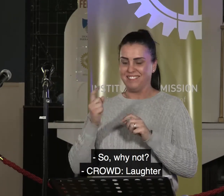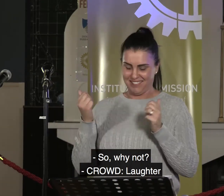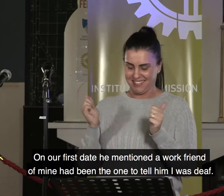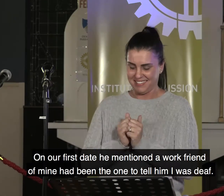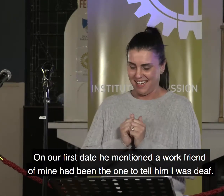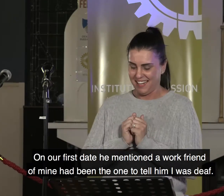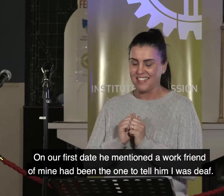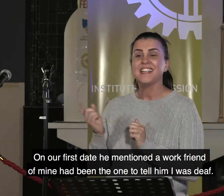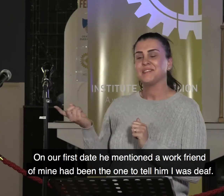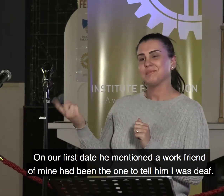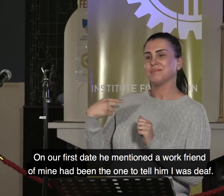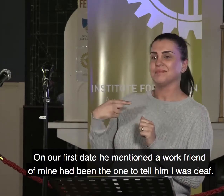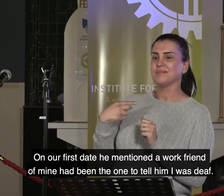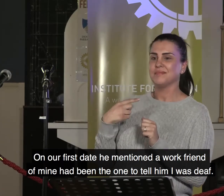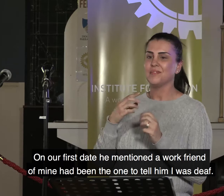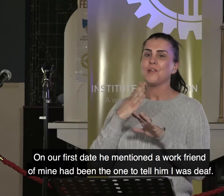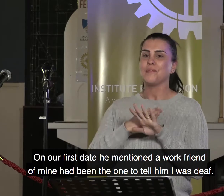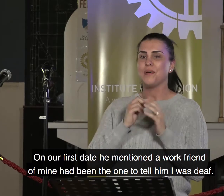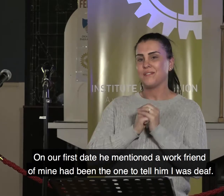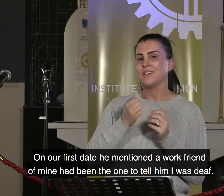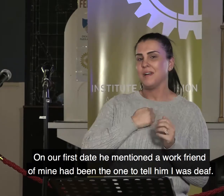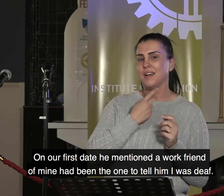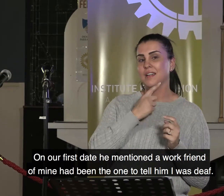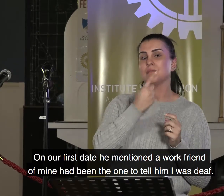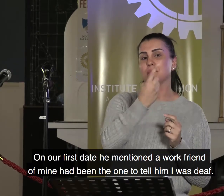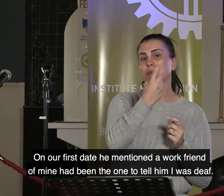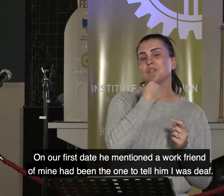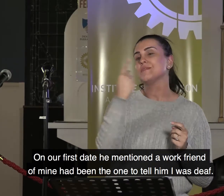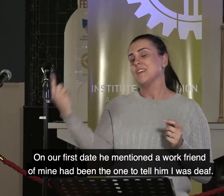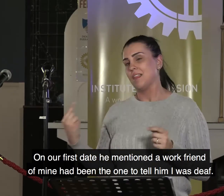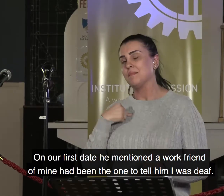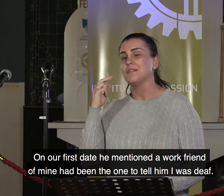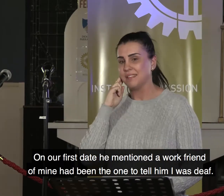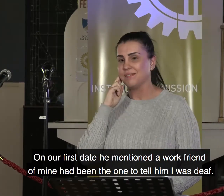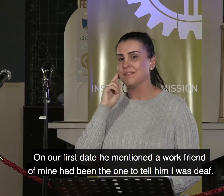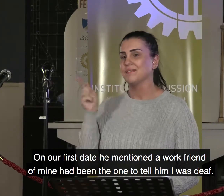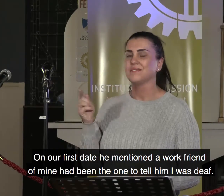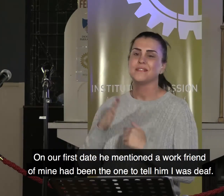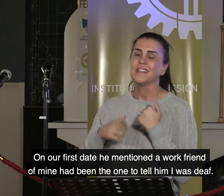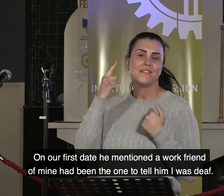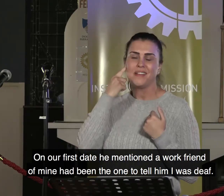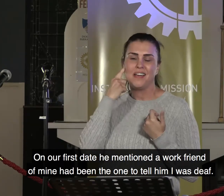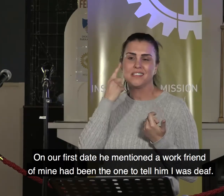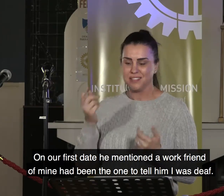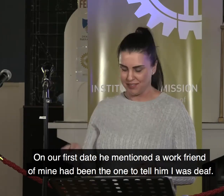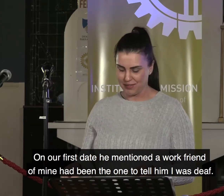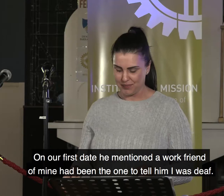On our first date, he mentioned a work friend of mine had been the one to tell him that I was deaf. He